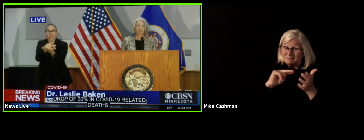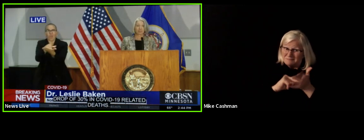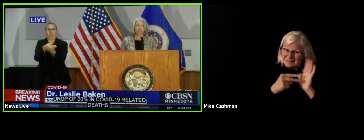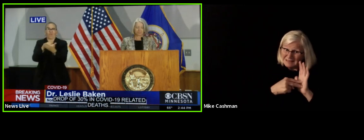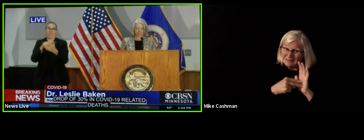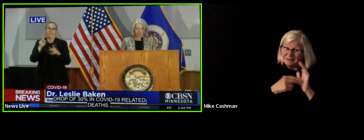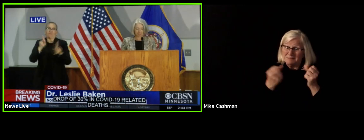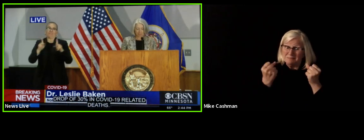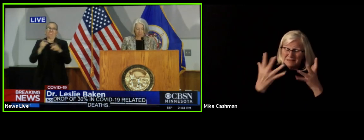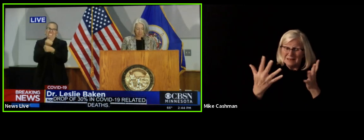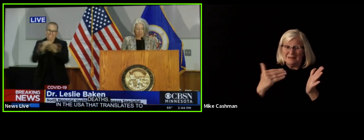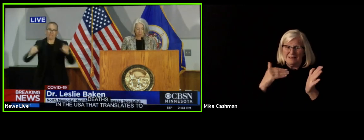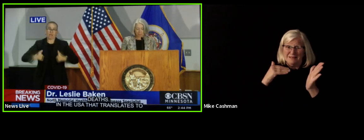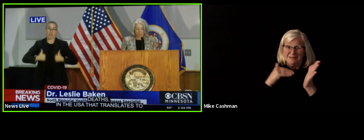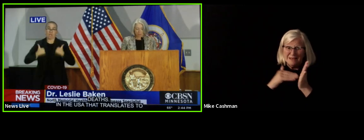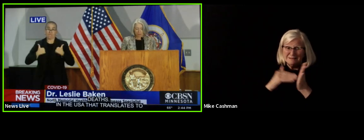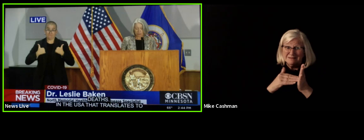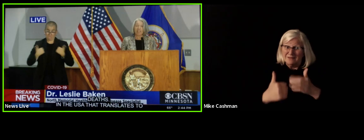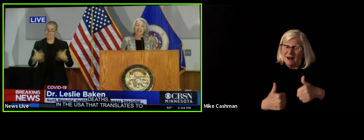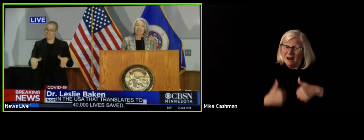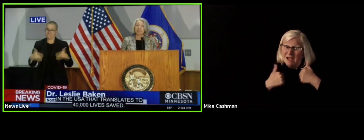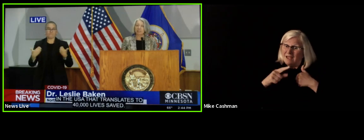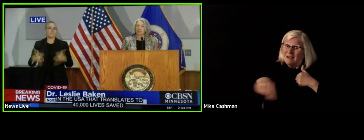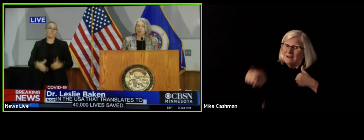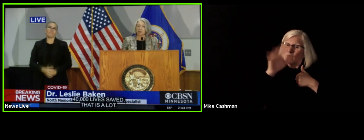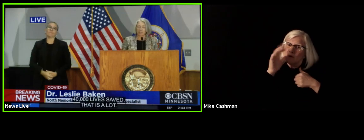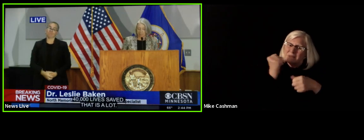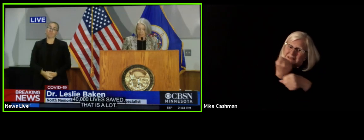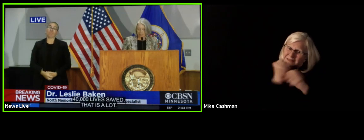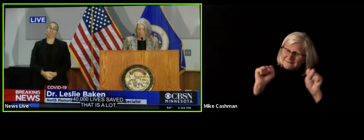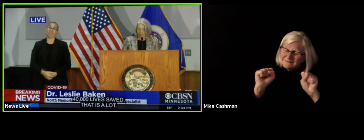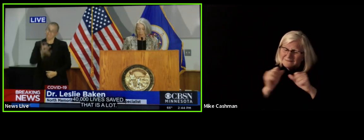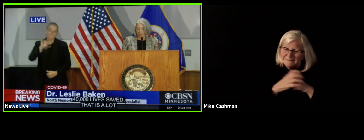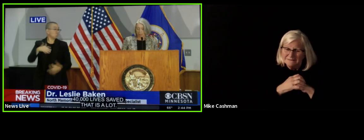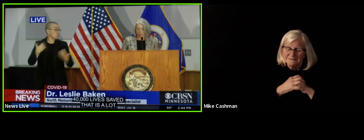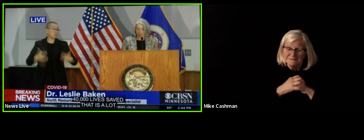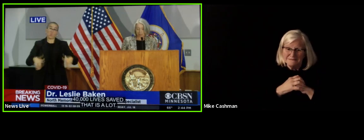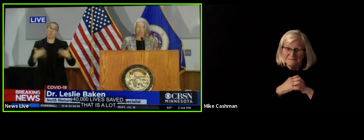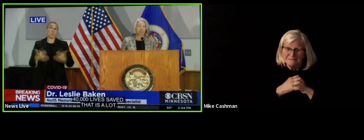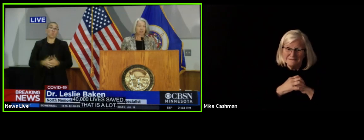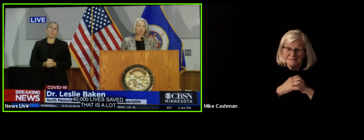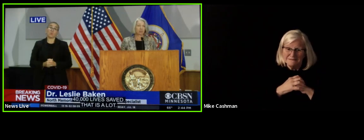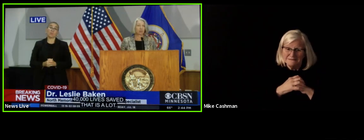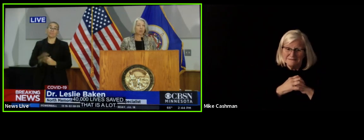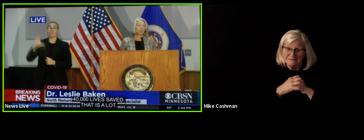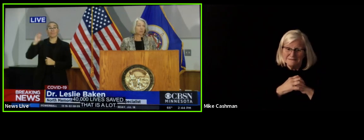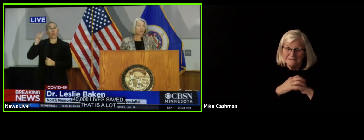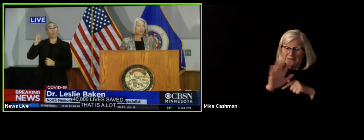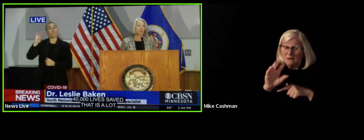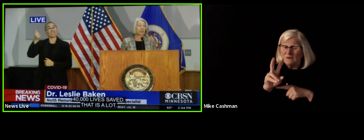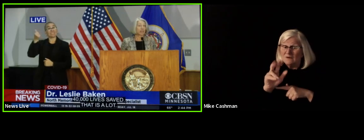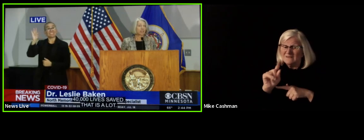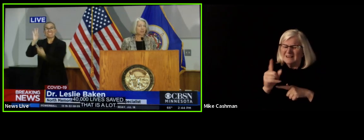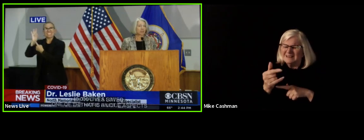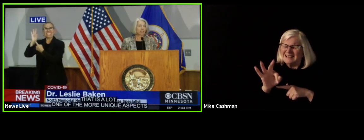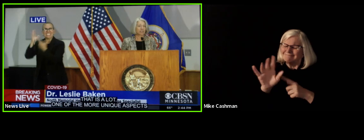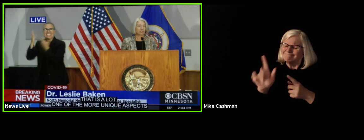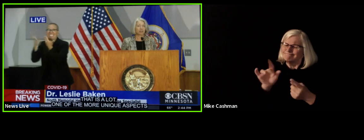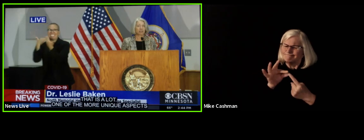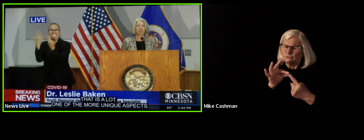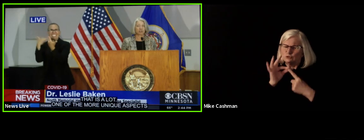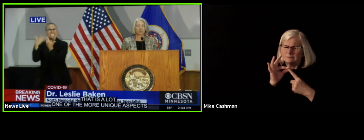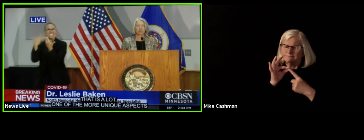lot. One of the more unique aspects of COVID-19, however, is its ability to spread from one person who has